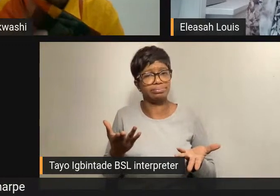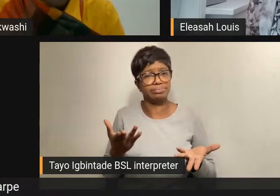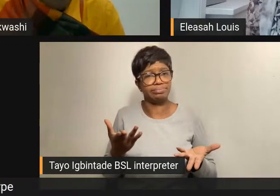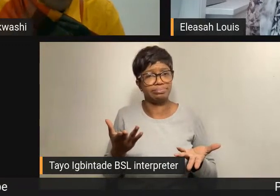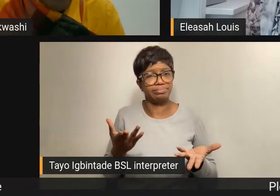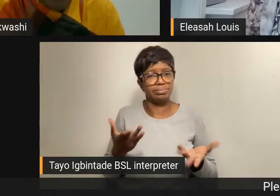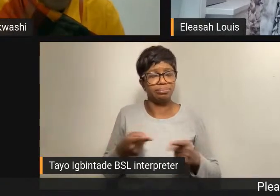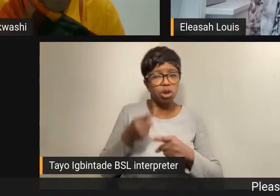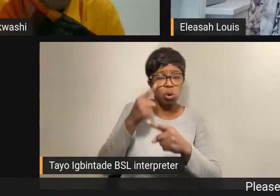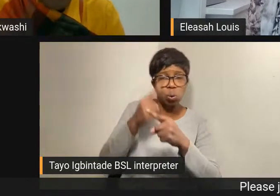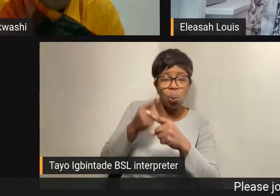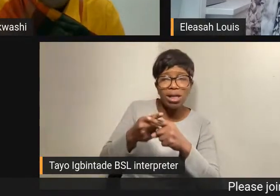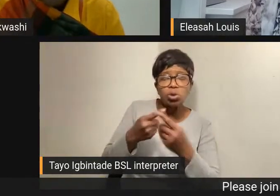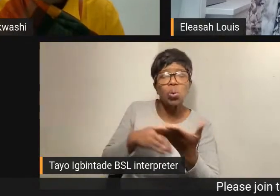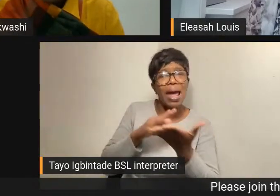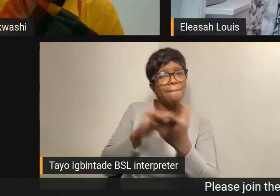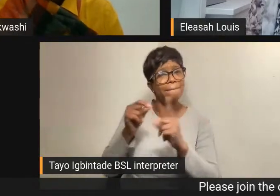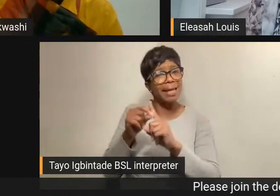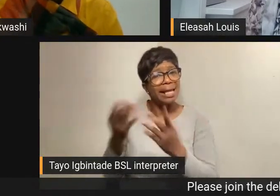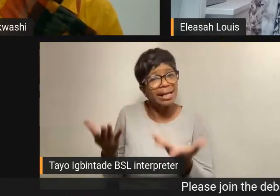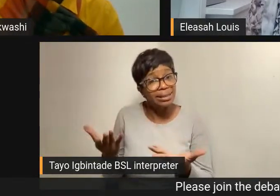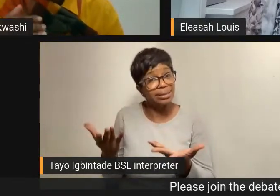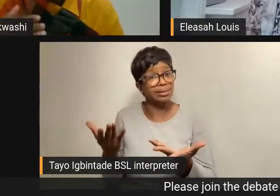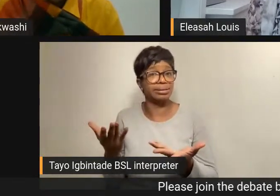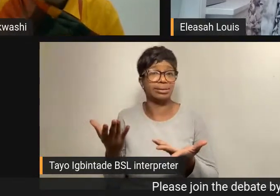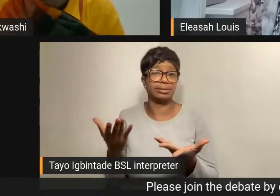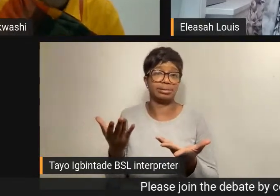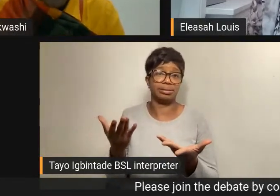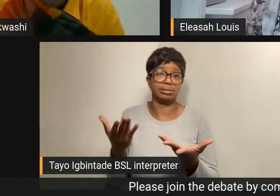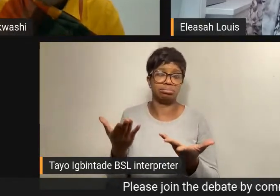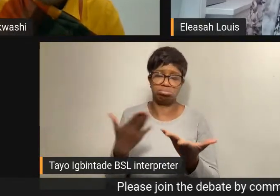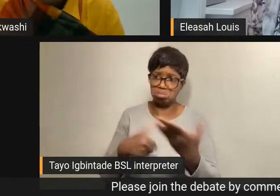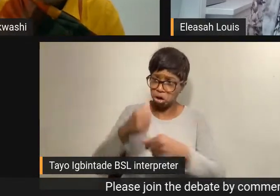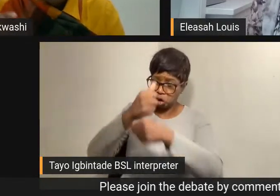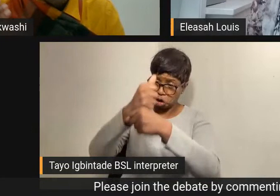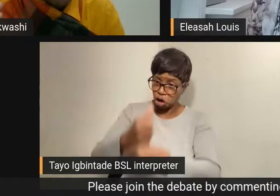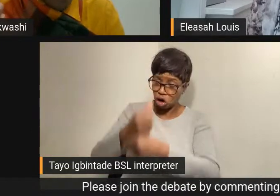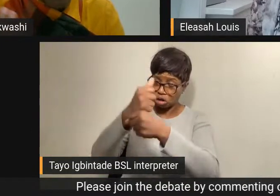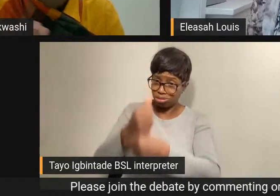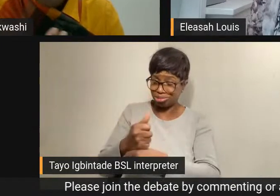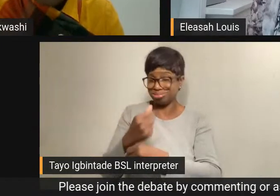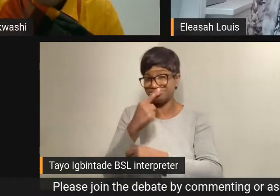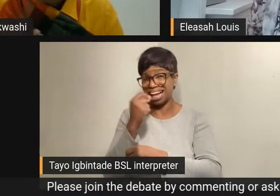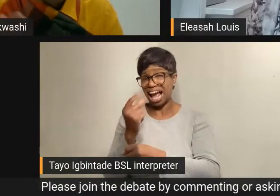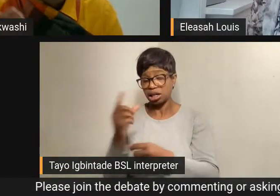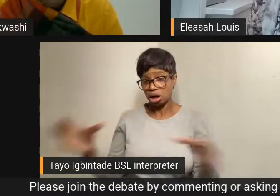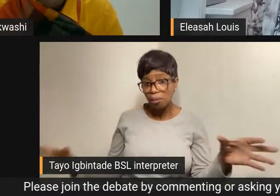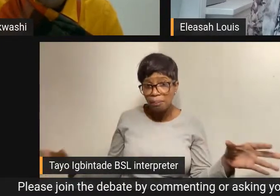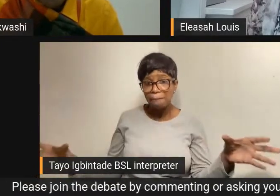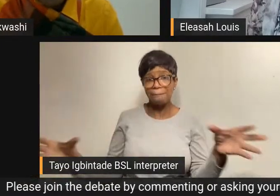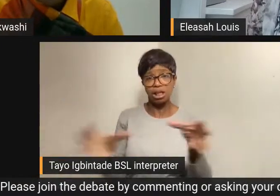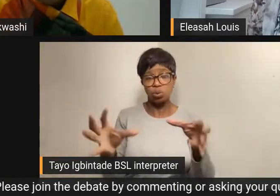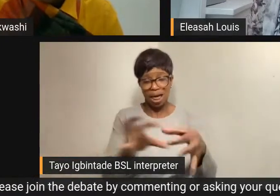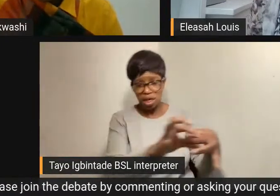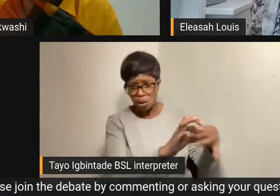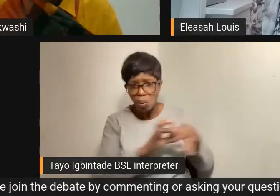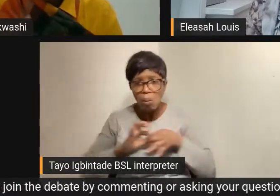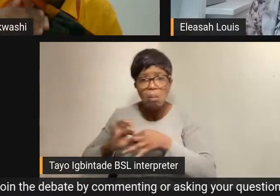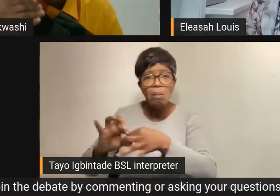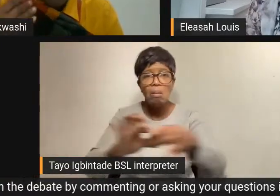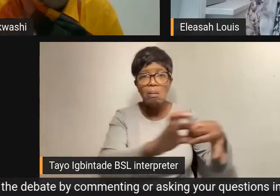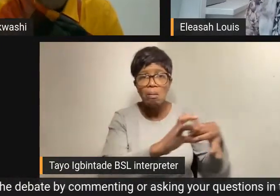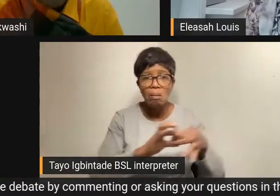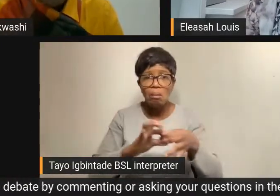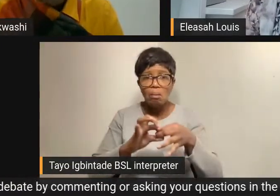by talking to our members of parliament, as a church, by coming together as a collective